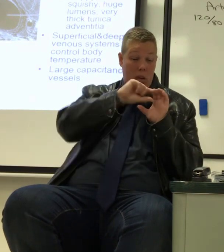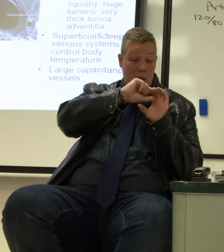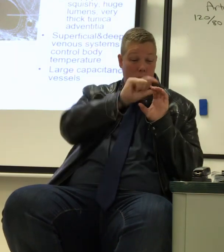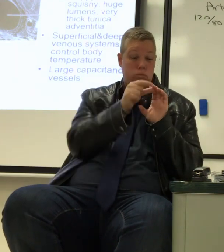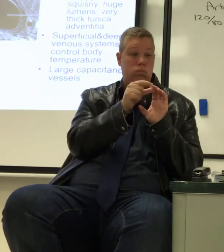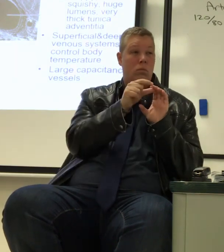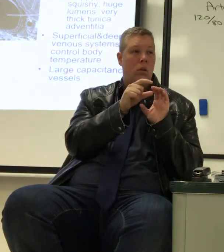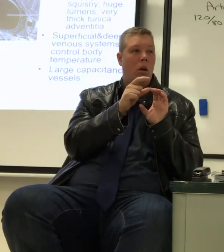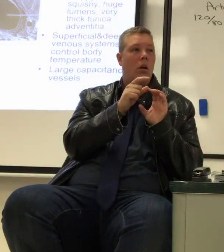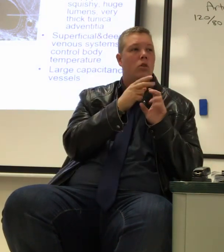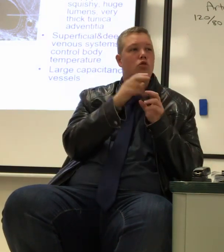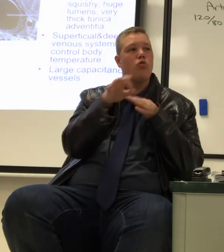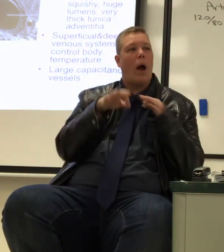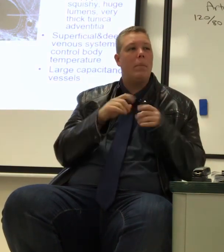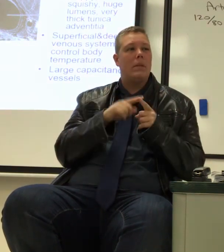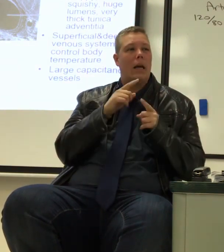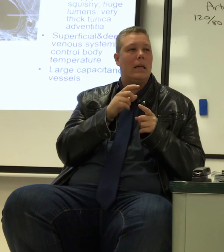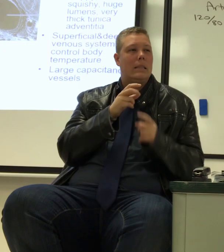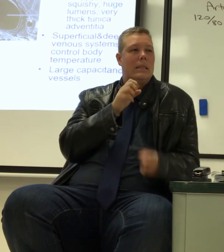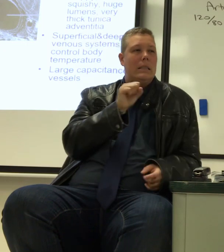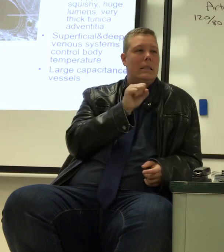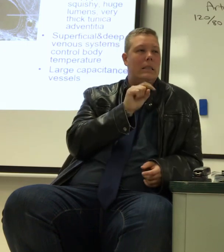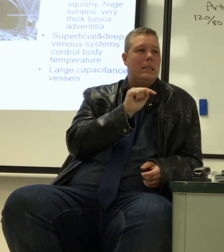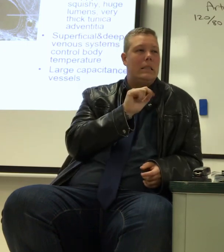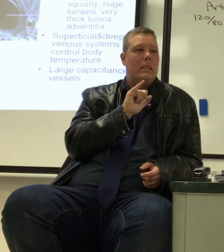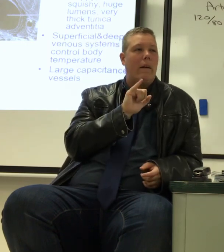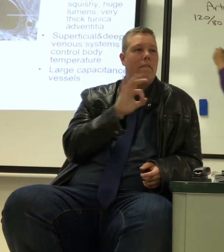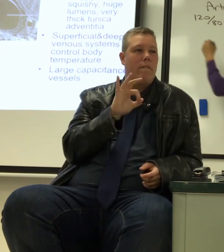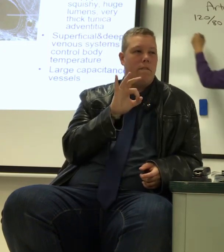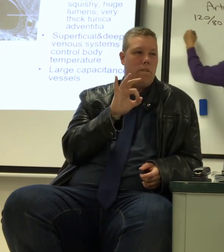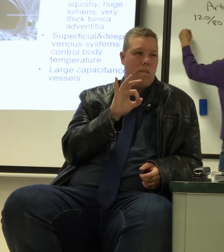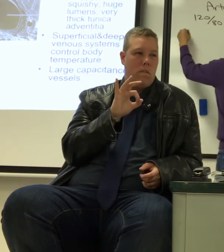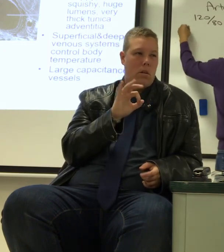stiff vessel with a small capacitance.